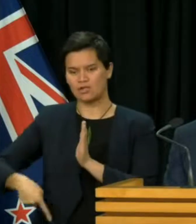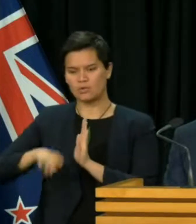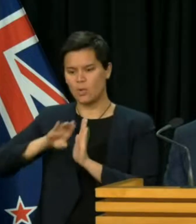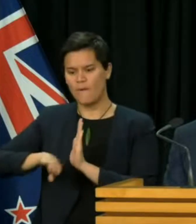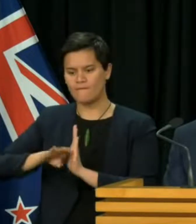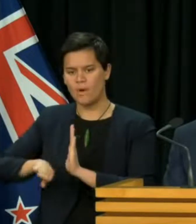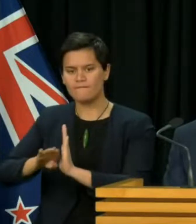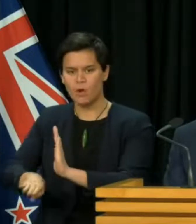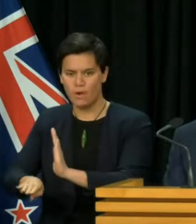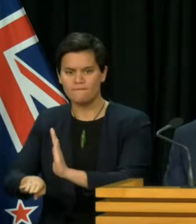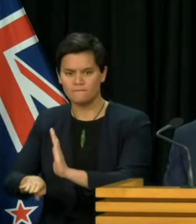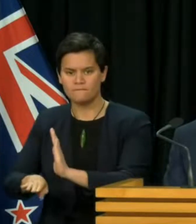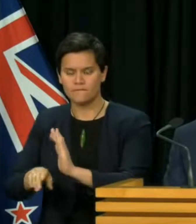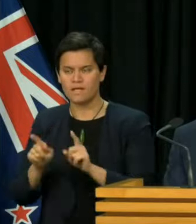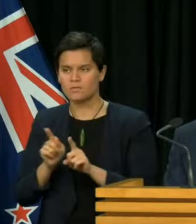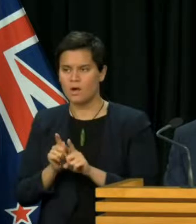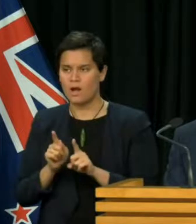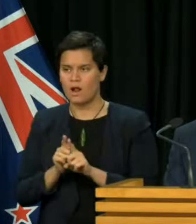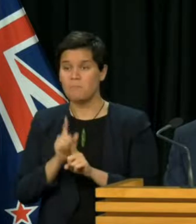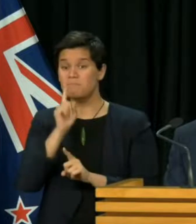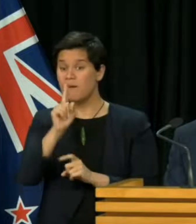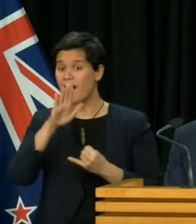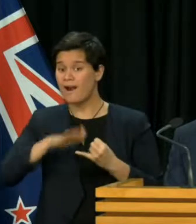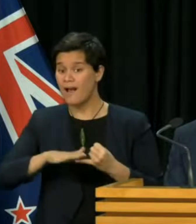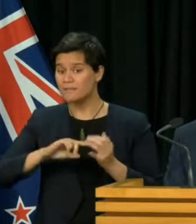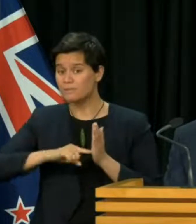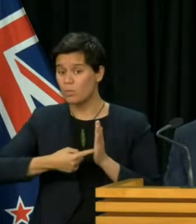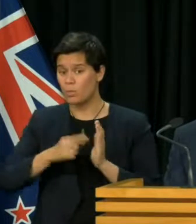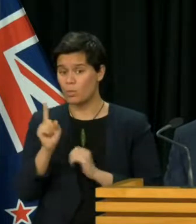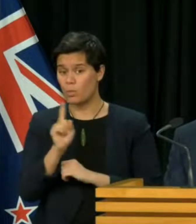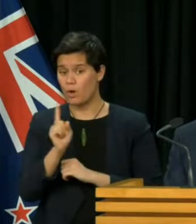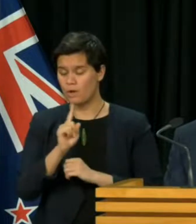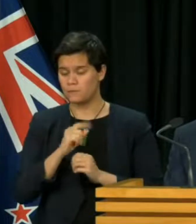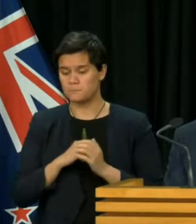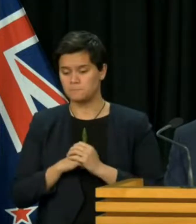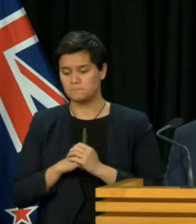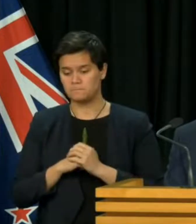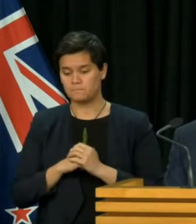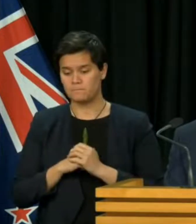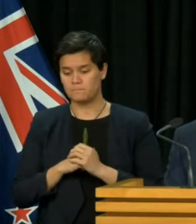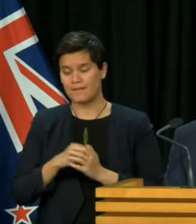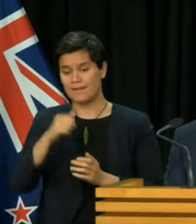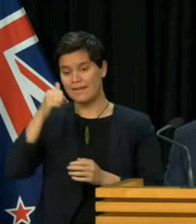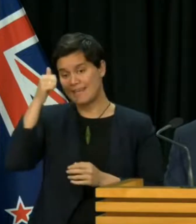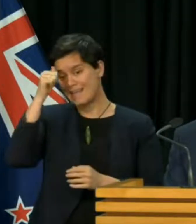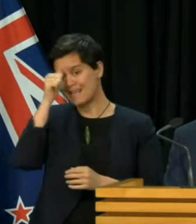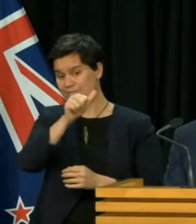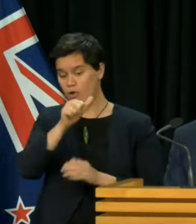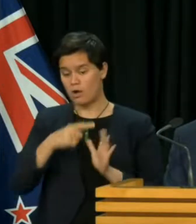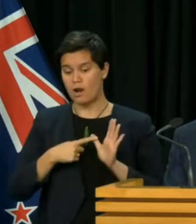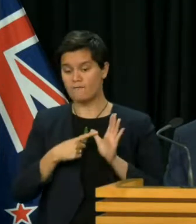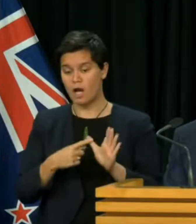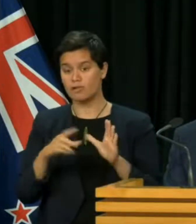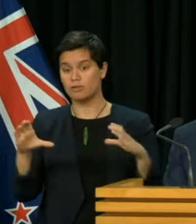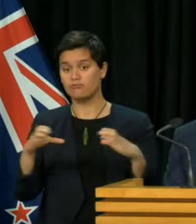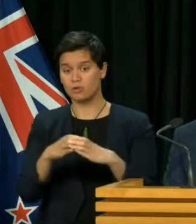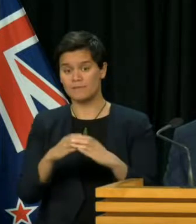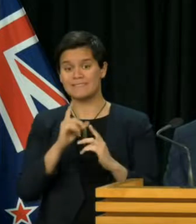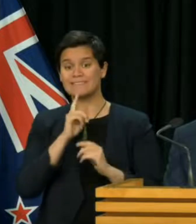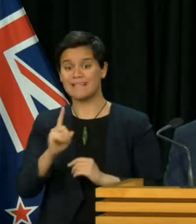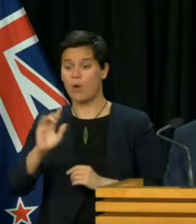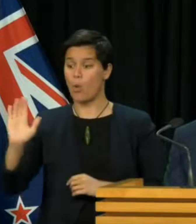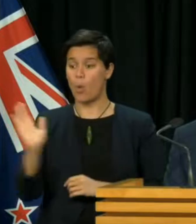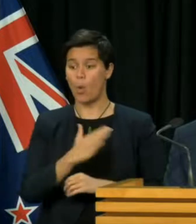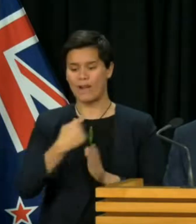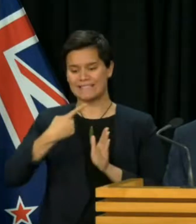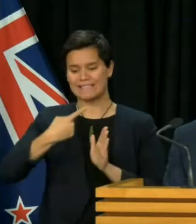well. One final point, though, we didn't agree with the general view of the expert advisory group to get rid of all sanctions. Our view is that